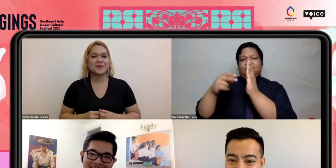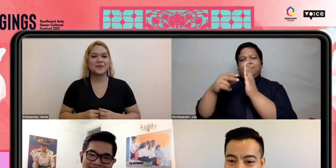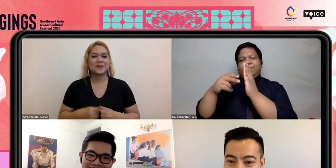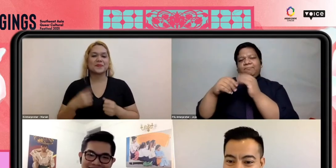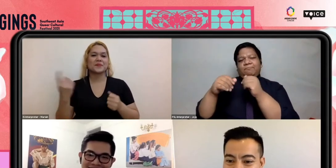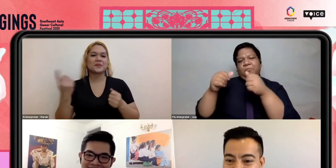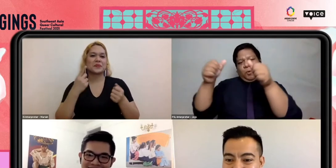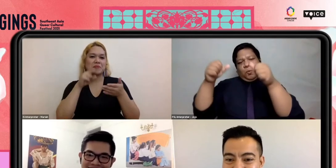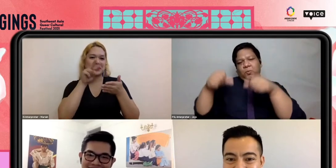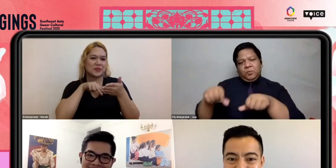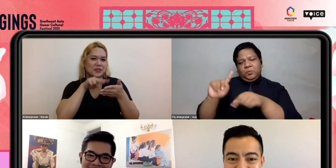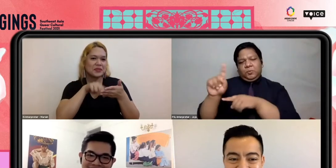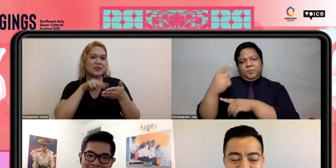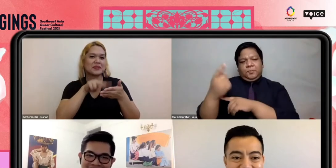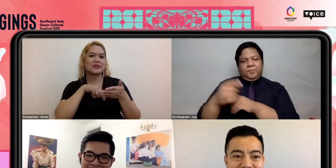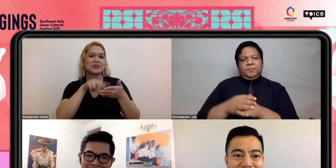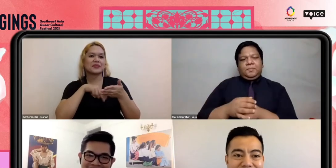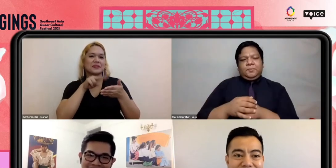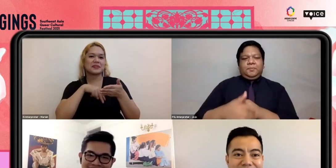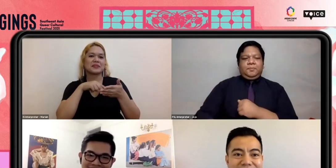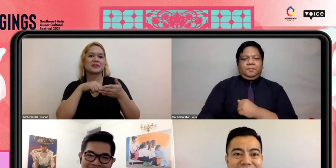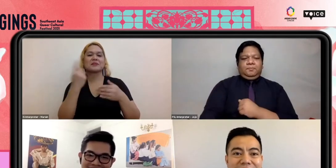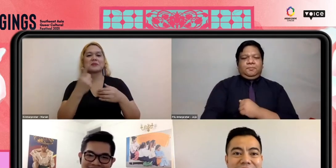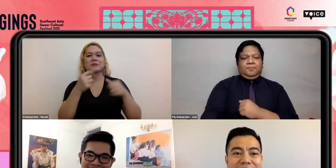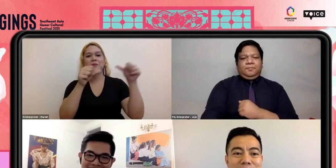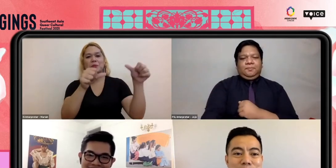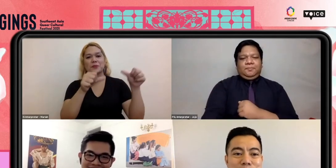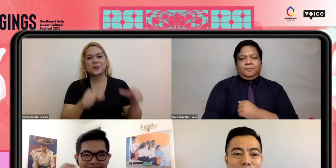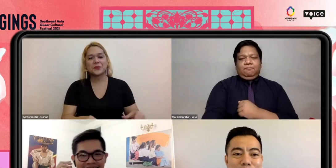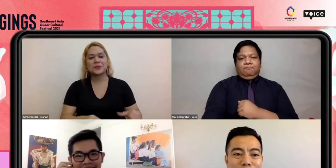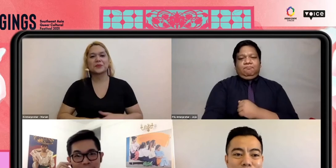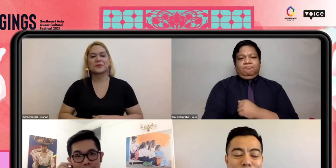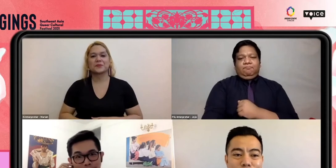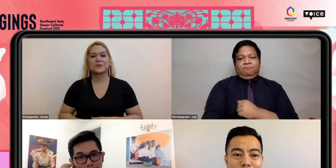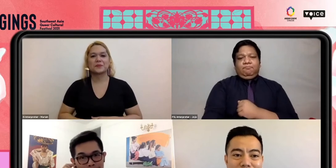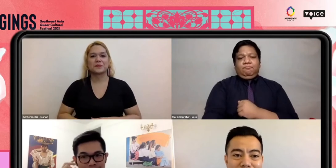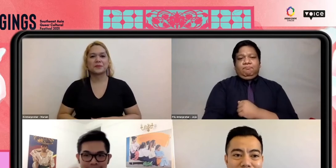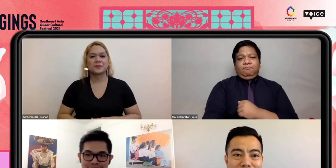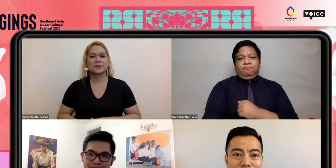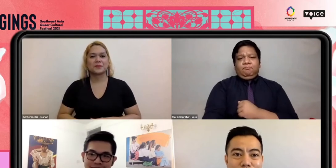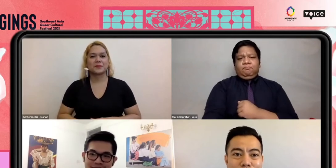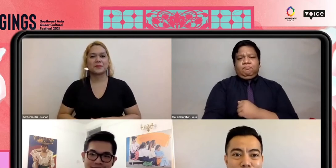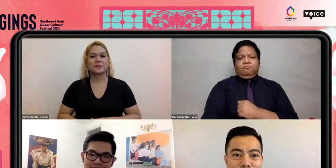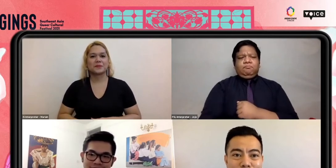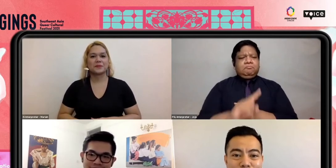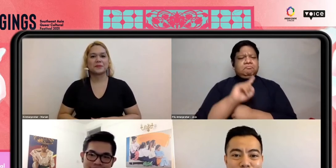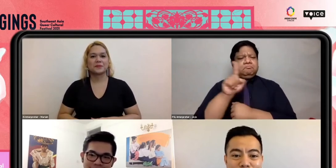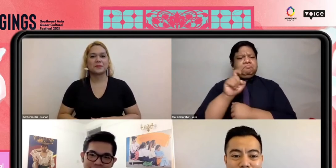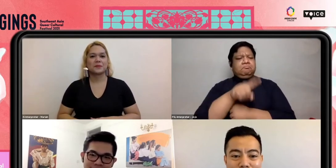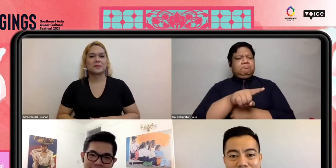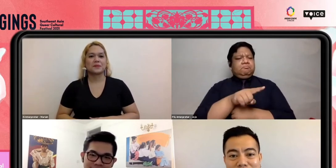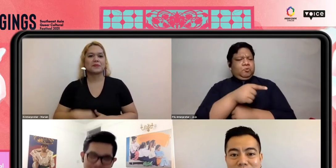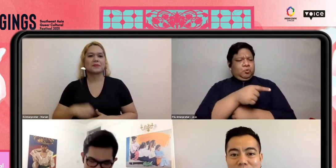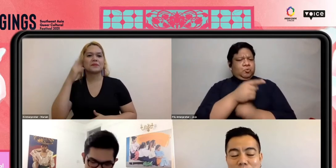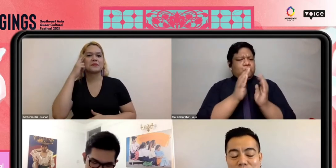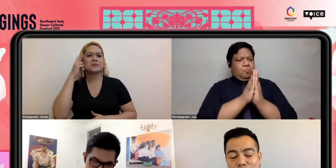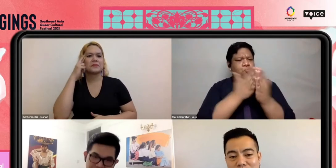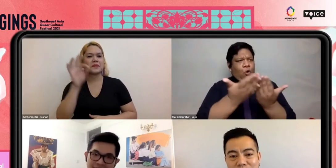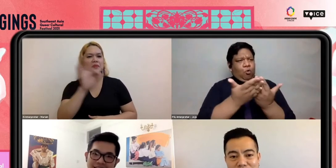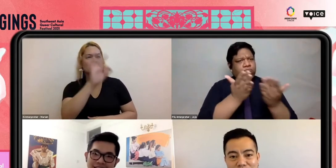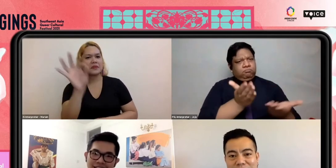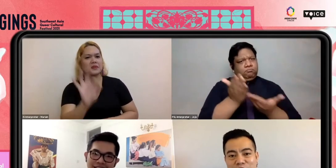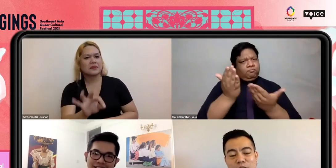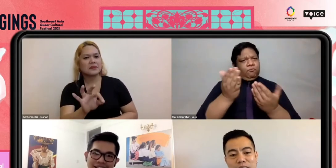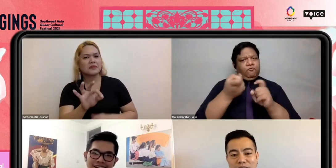yeah. That's great. And what book would you recommend by a